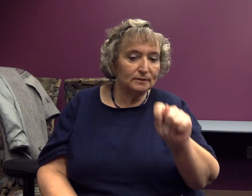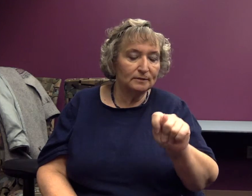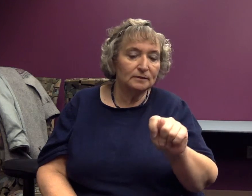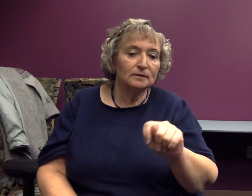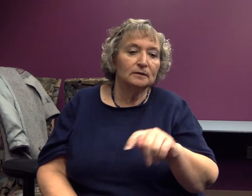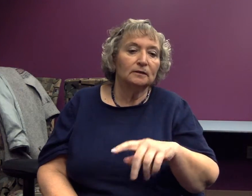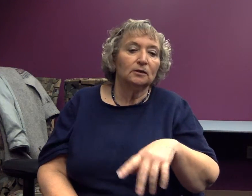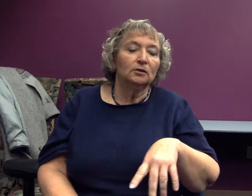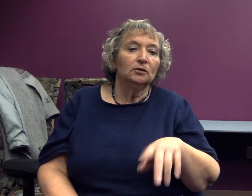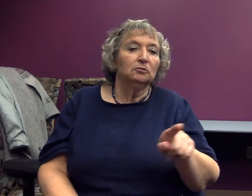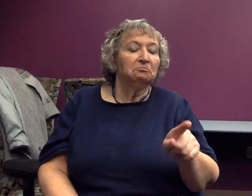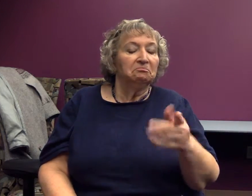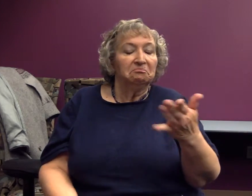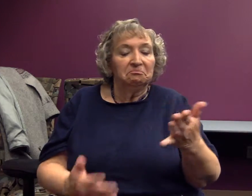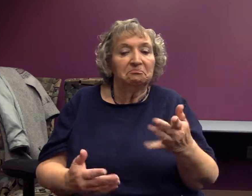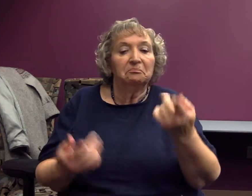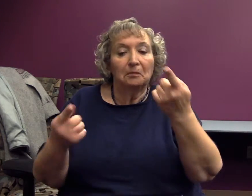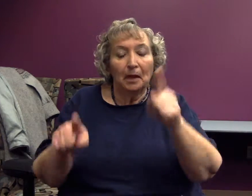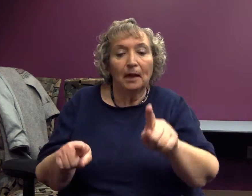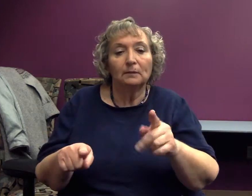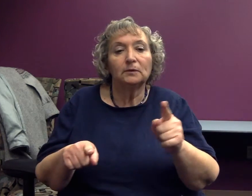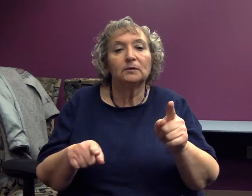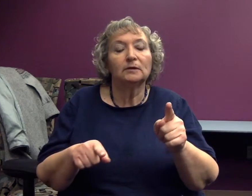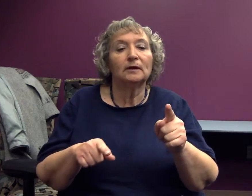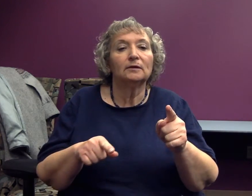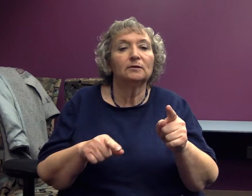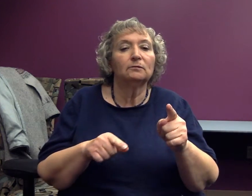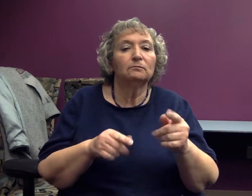put down. That's a problem.